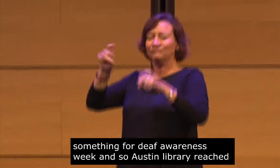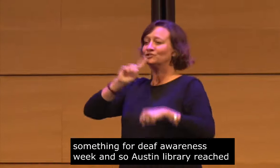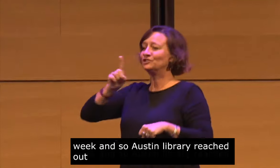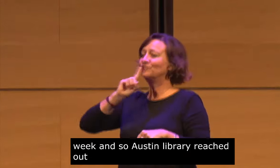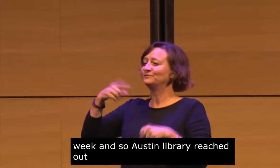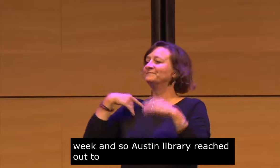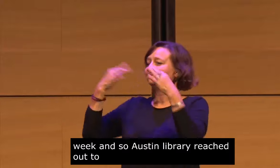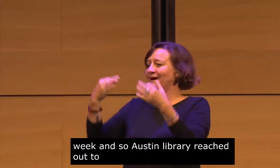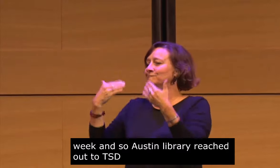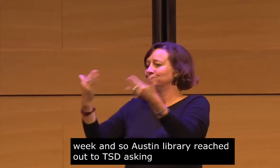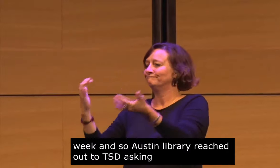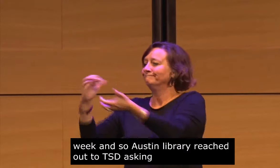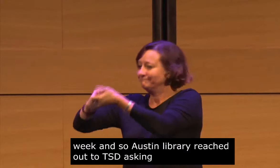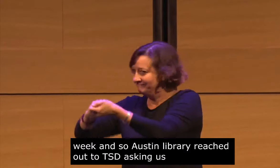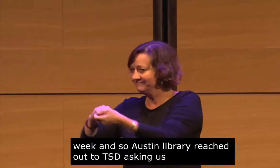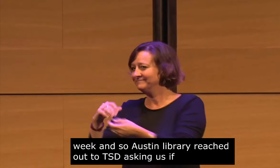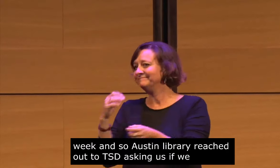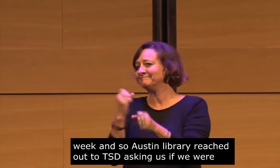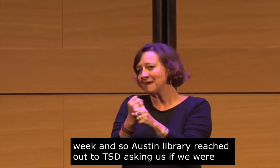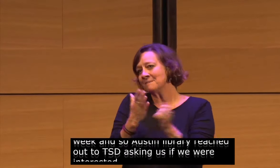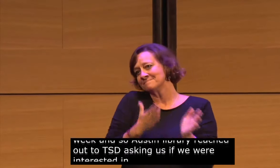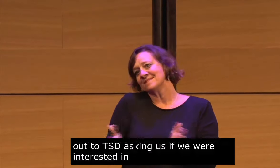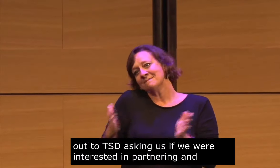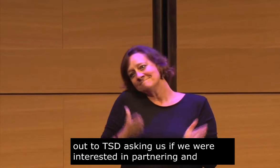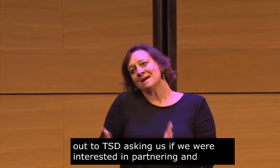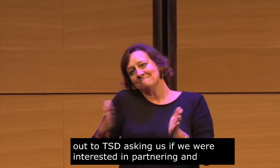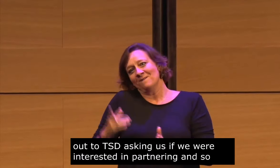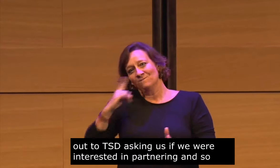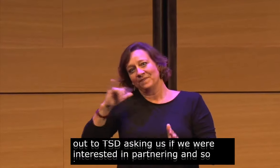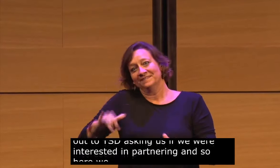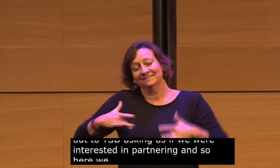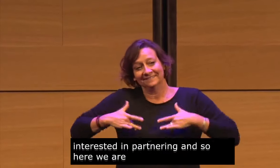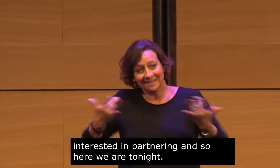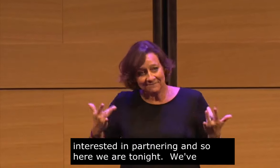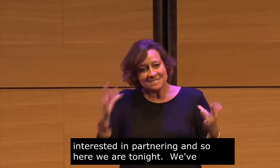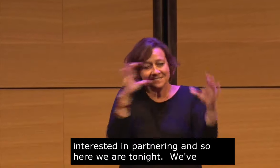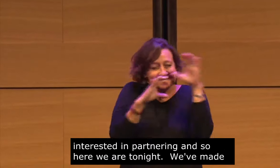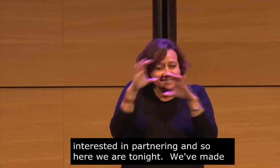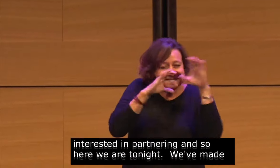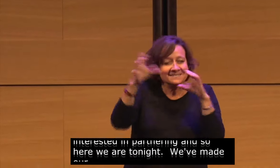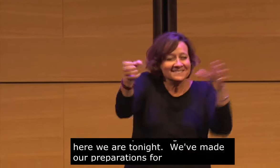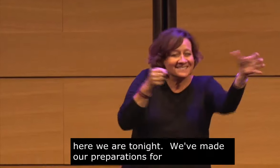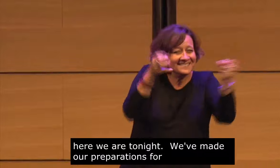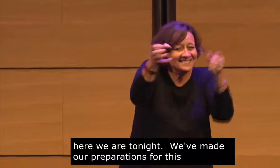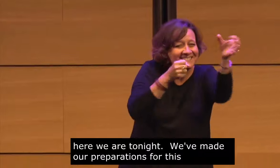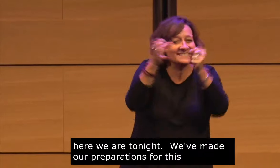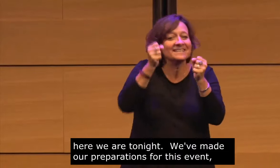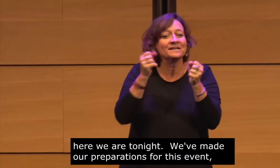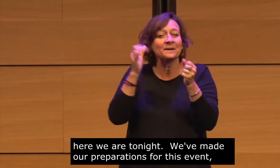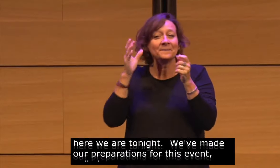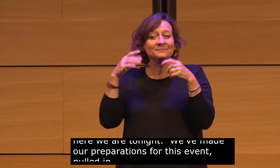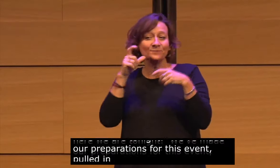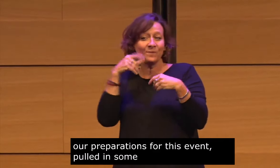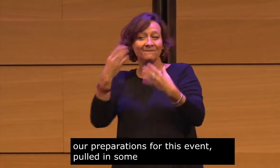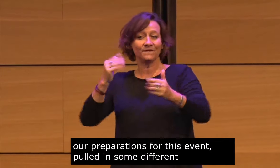TSD asking us if we were interested in partnering, and so here we are tonight. We've made our preparations for this event, pulled in some